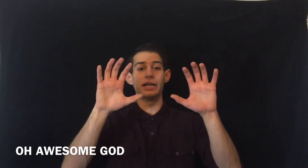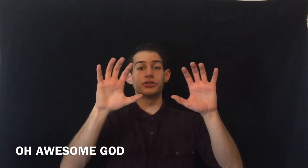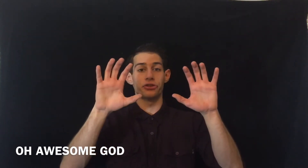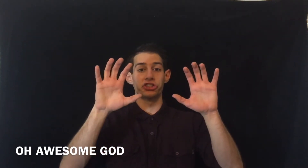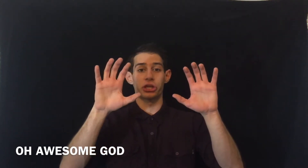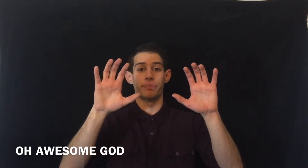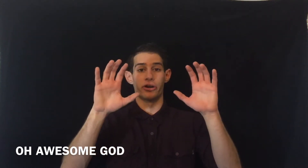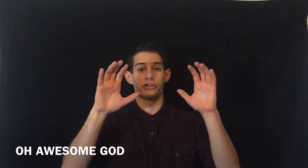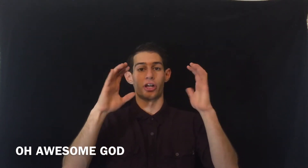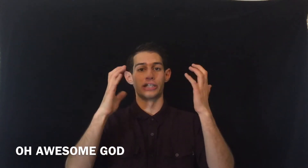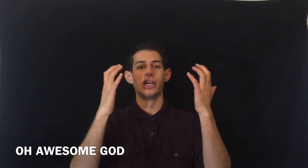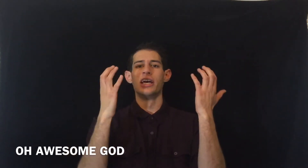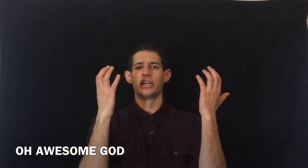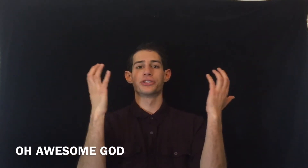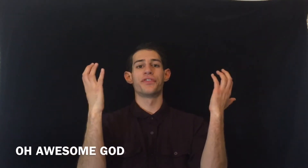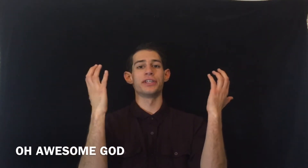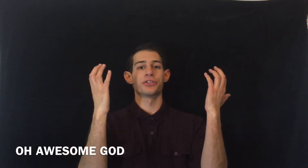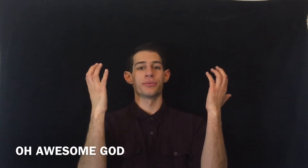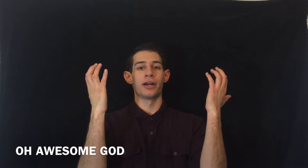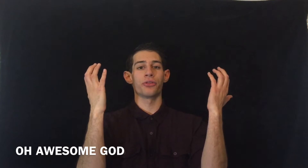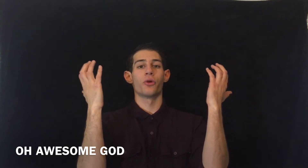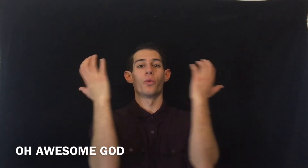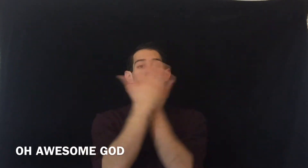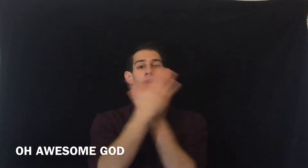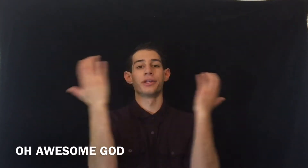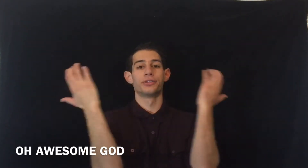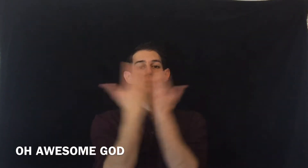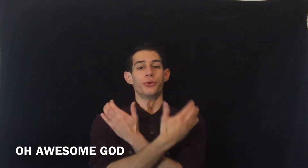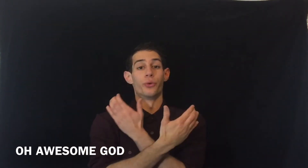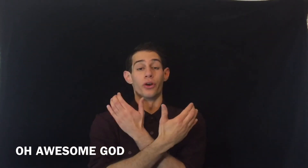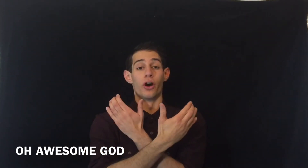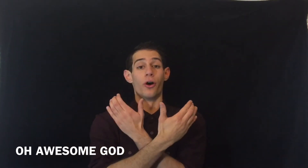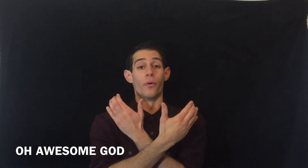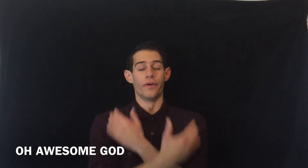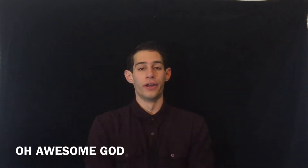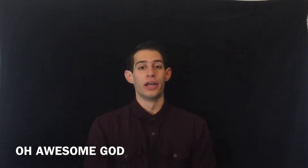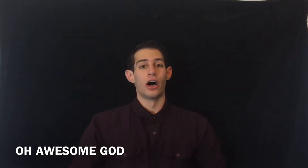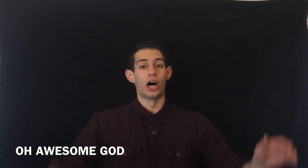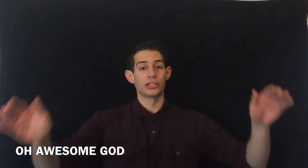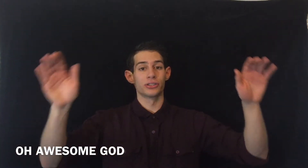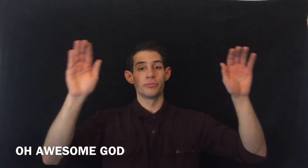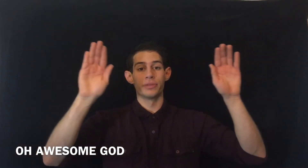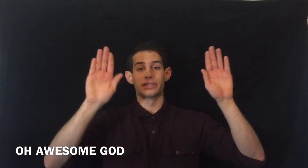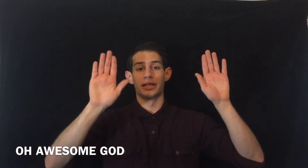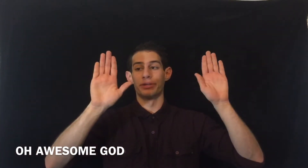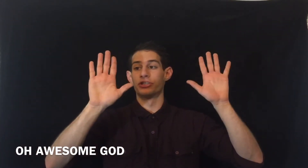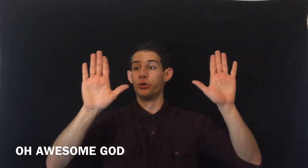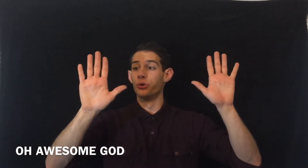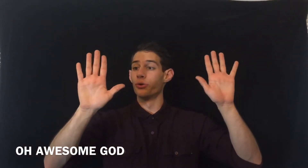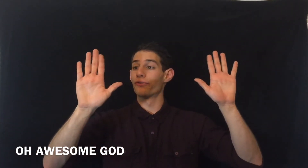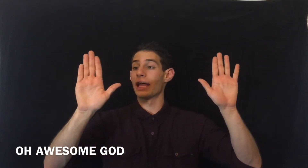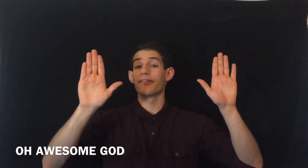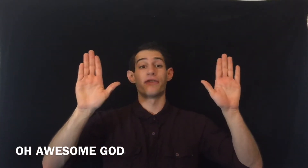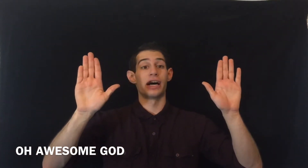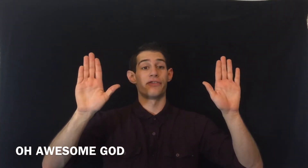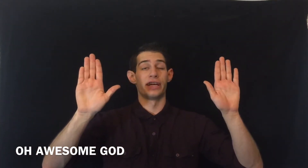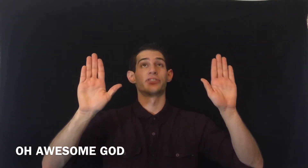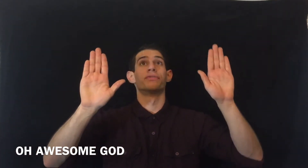of scrunched like bear claws, and just face your mouth. 1, 2. O. Awesome is going to be 2 flat 5 hands,